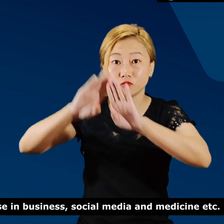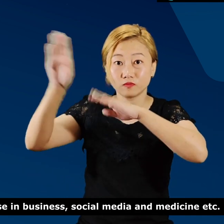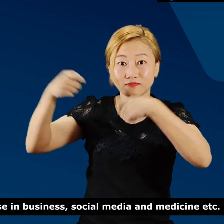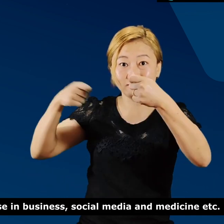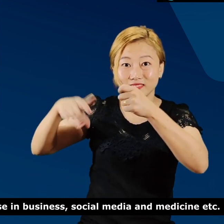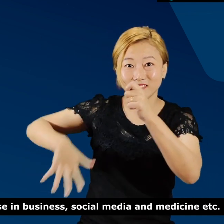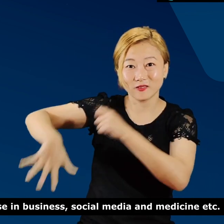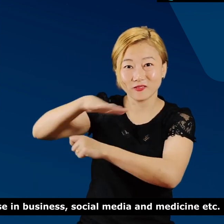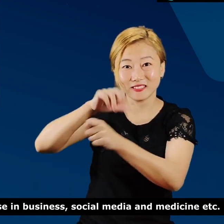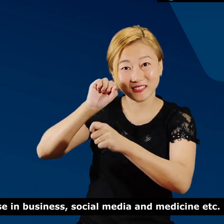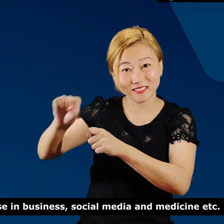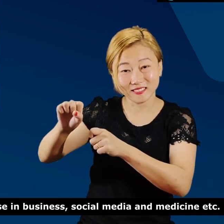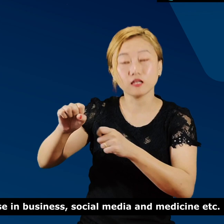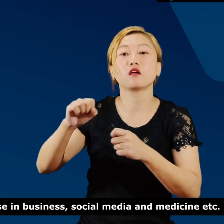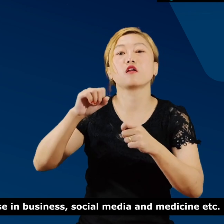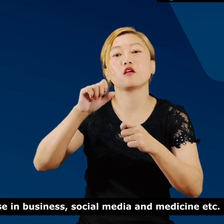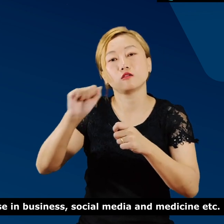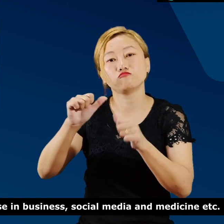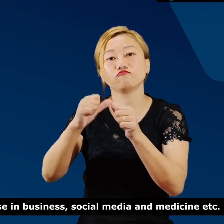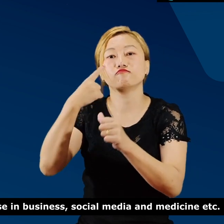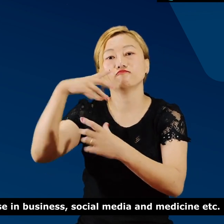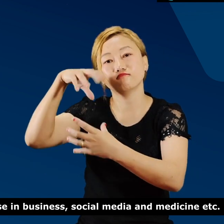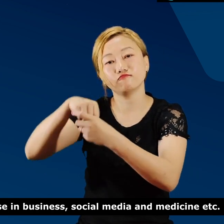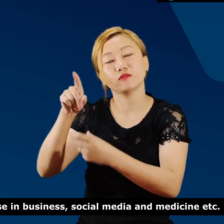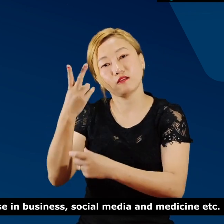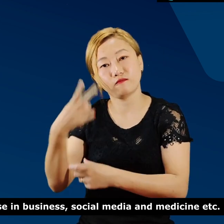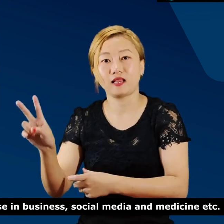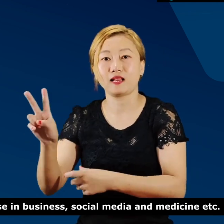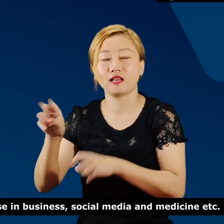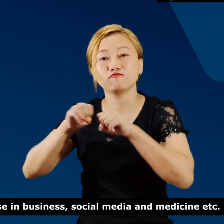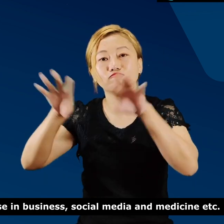It depends on its use in business, social media and medicine etc.